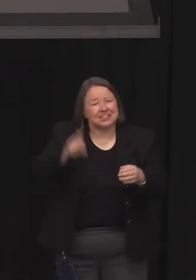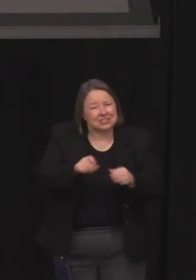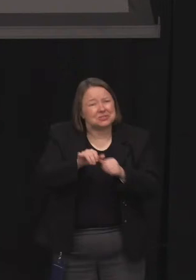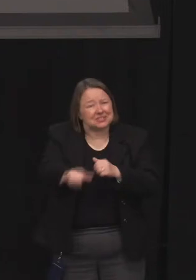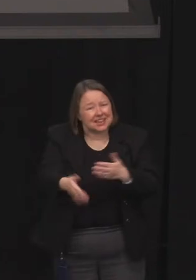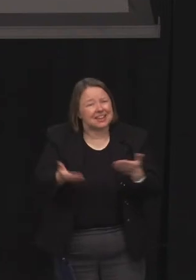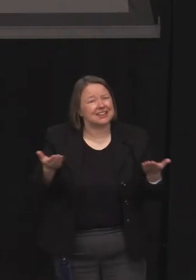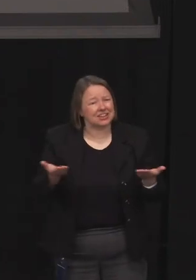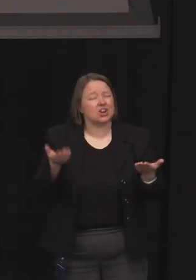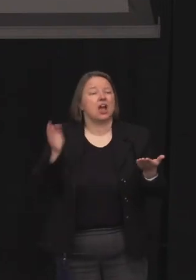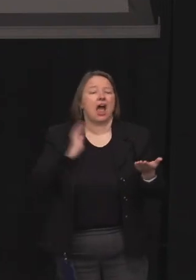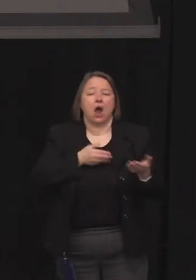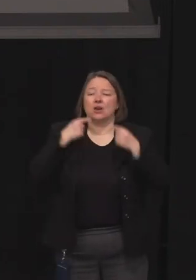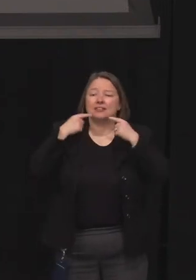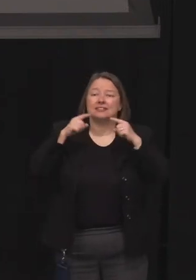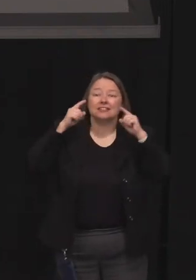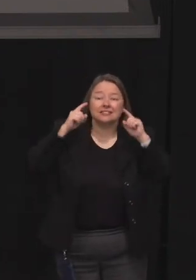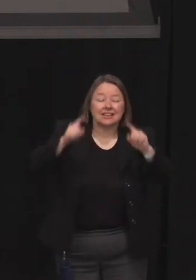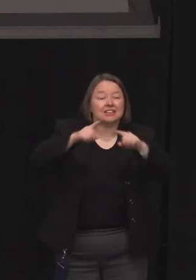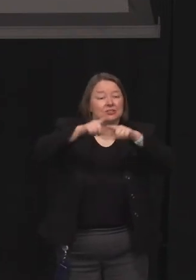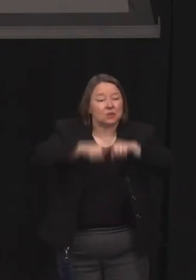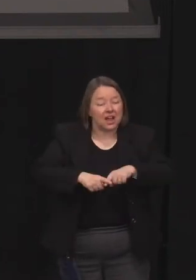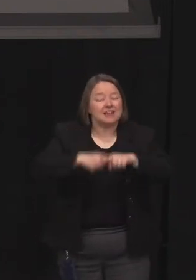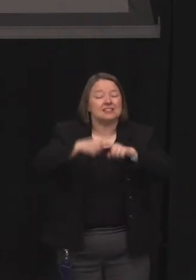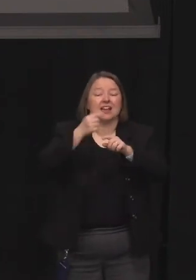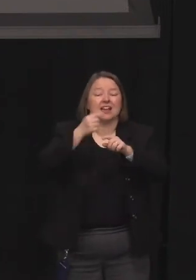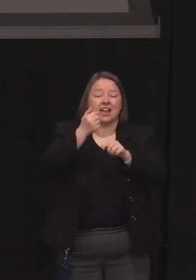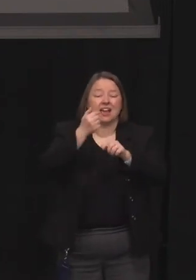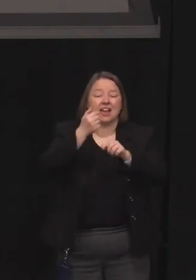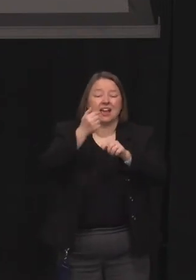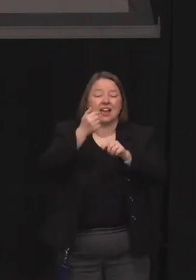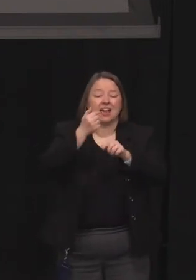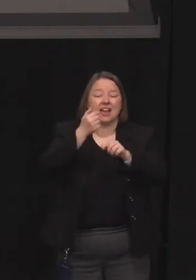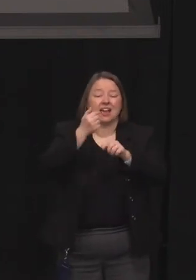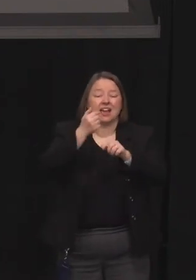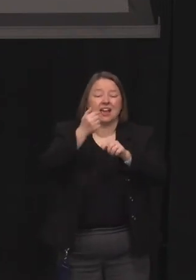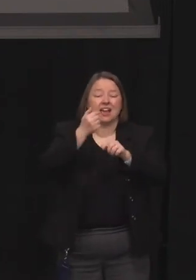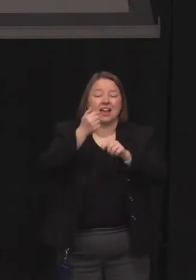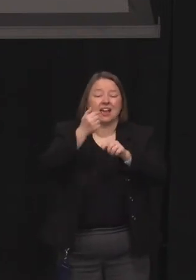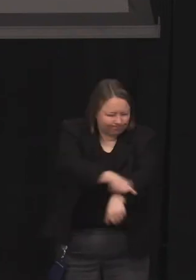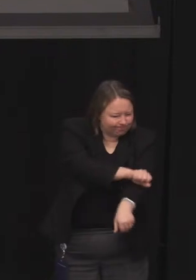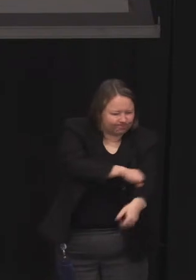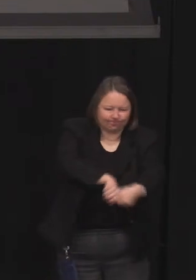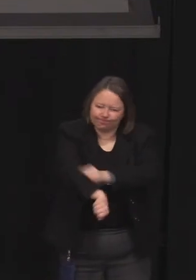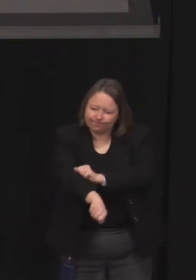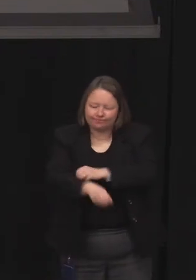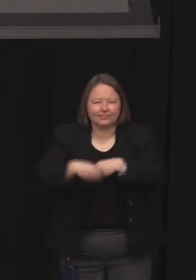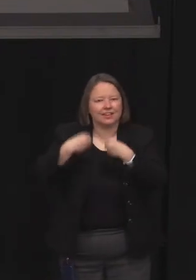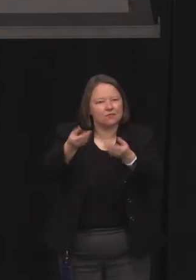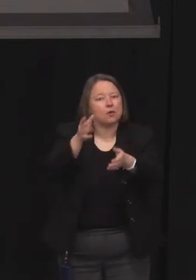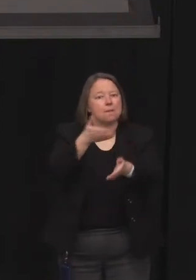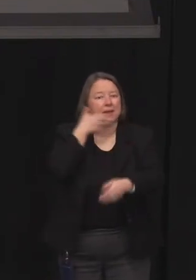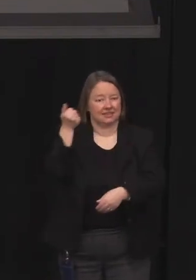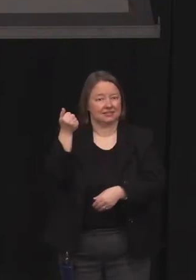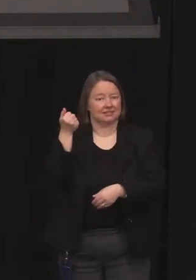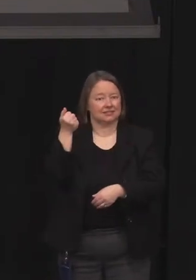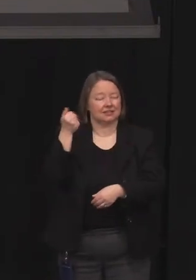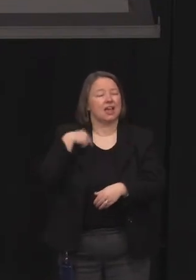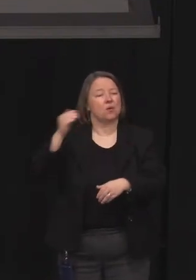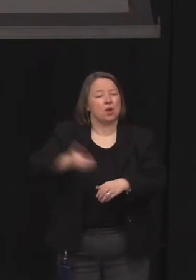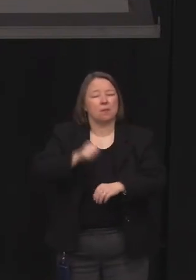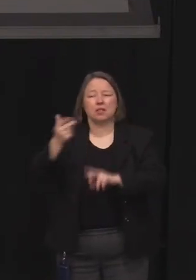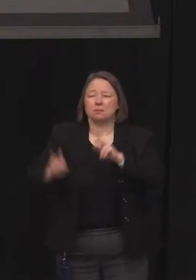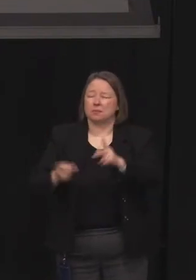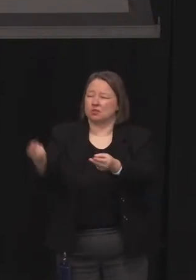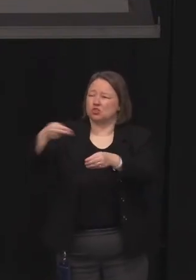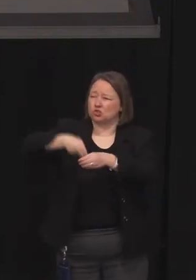here. Our success relies on each of you stepping up and giving your best, and in turn, welcoming others to the table